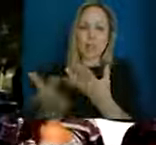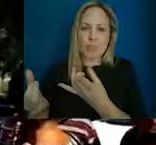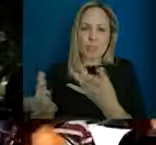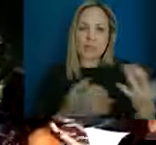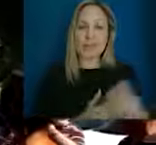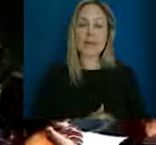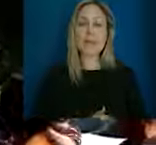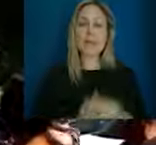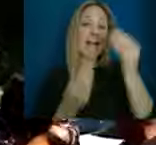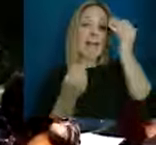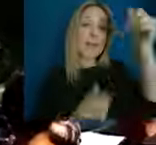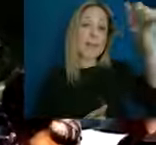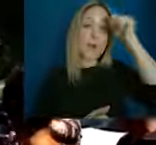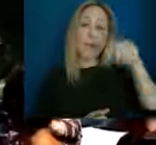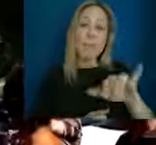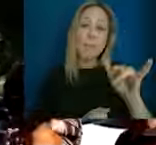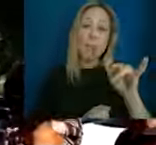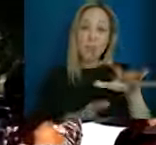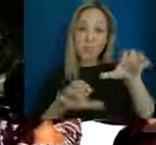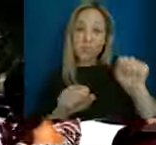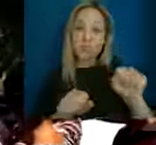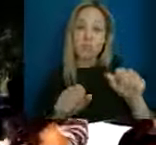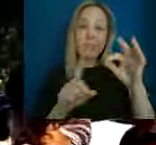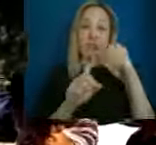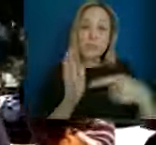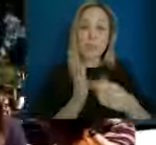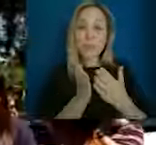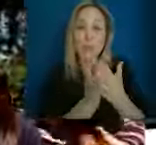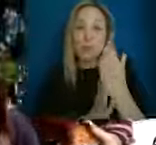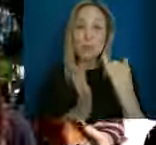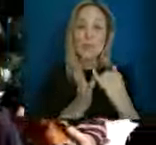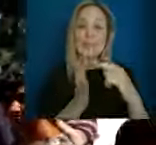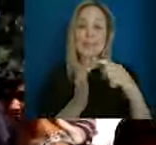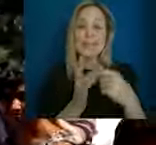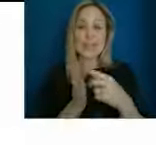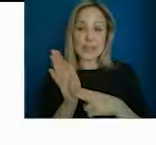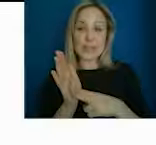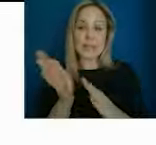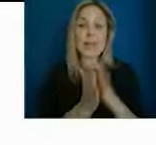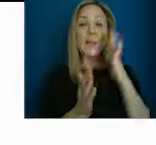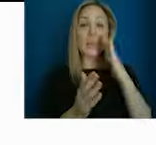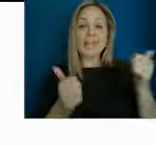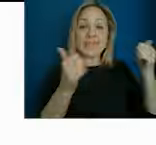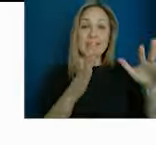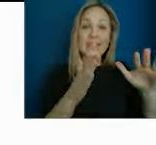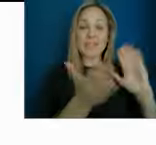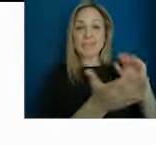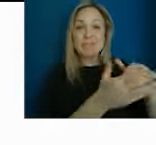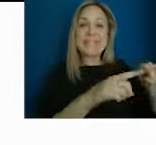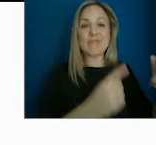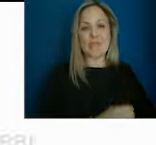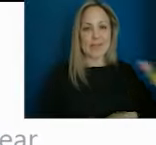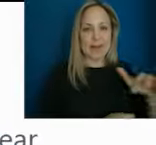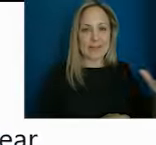public transport during the session and may end up in a different place to where they started the job. Set very clear goals for each